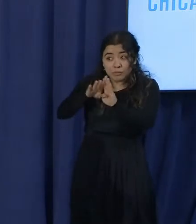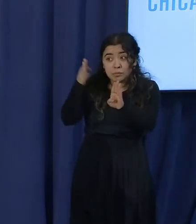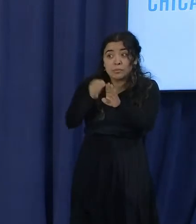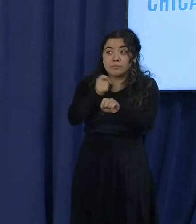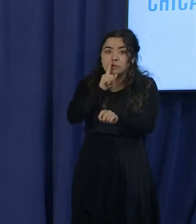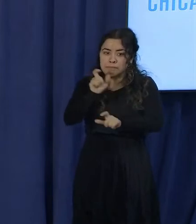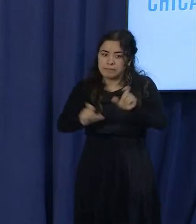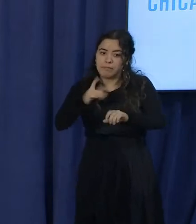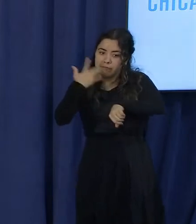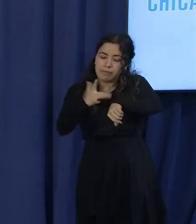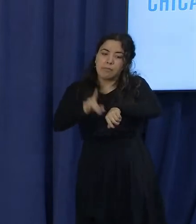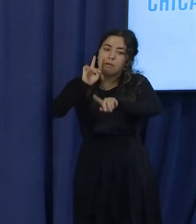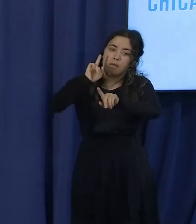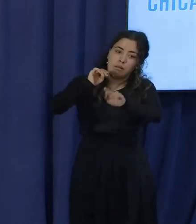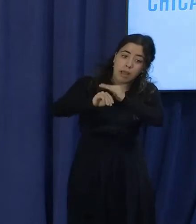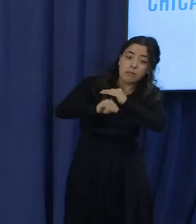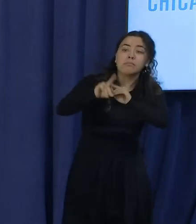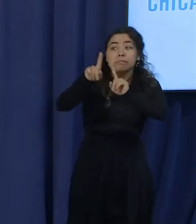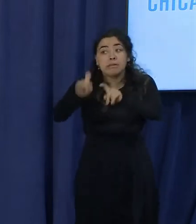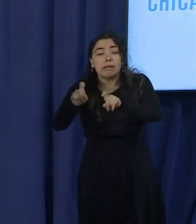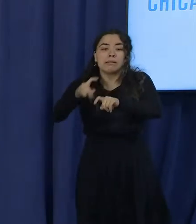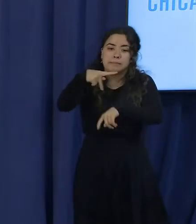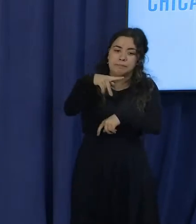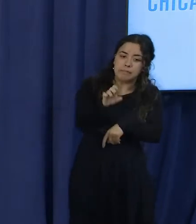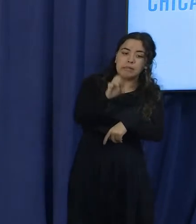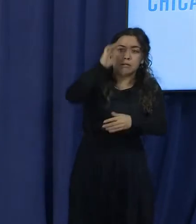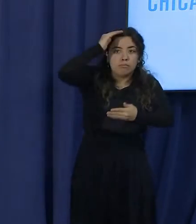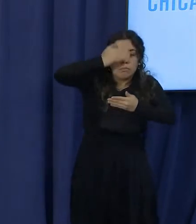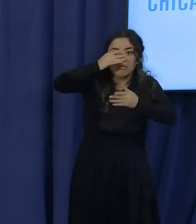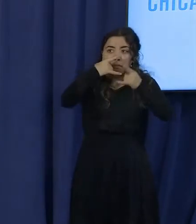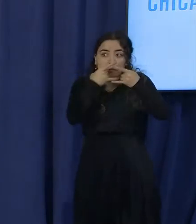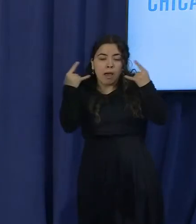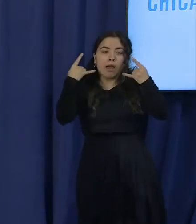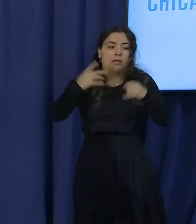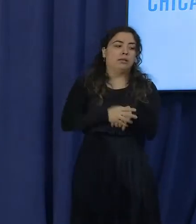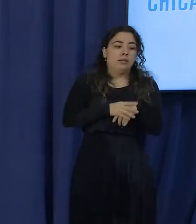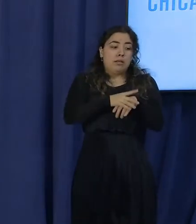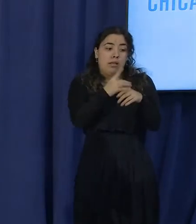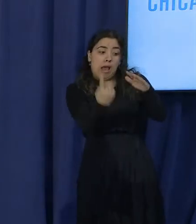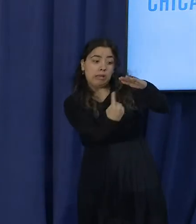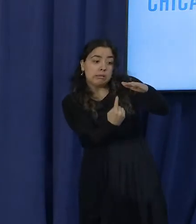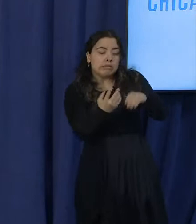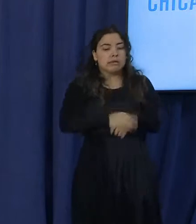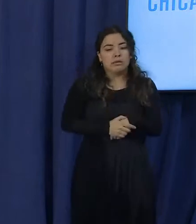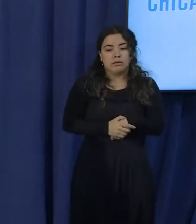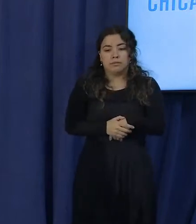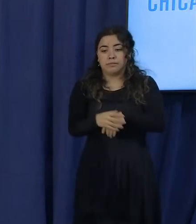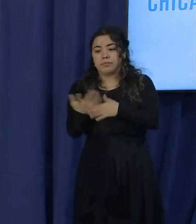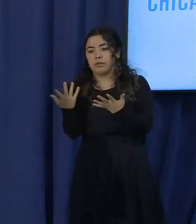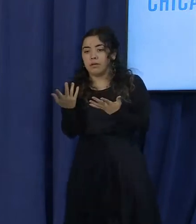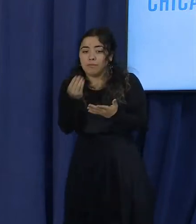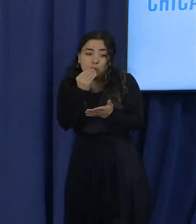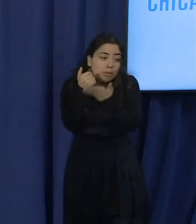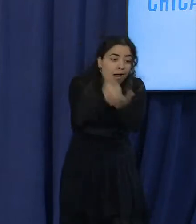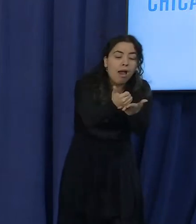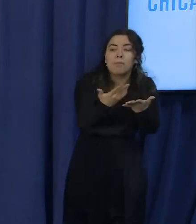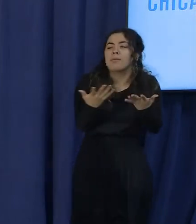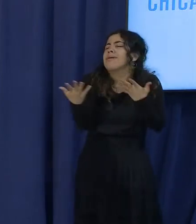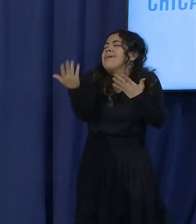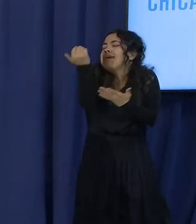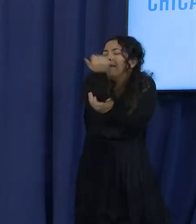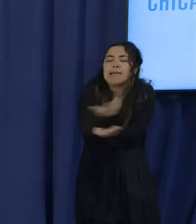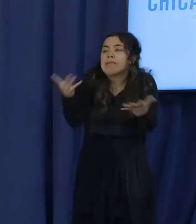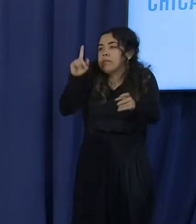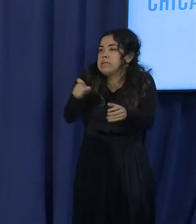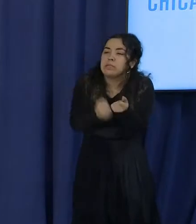to testing, to PPE, to other resources, if they need to isolate and quarantine, if they need assistance with food, whatever is needed to help